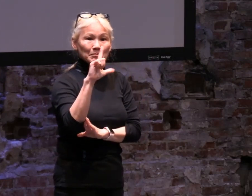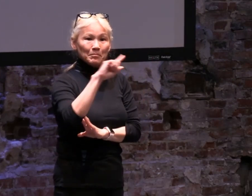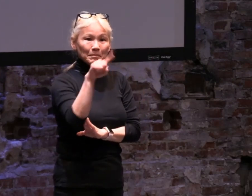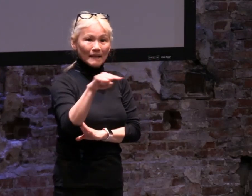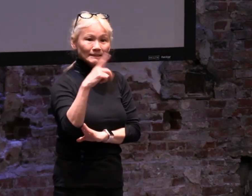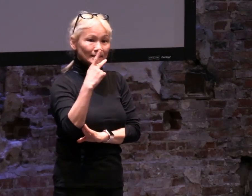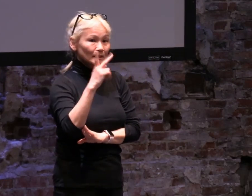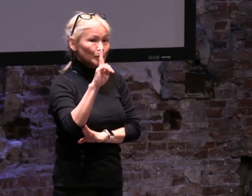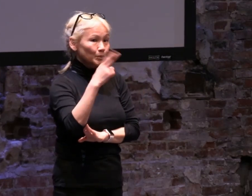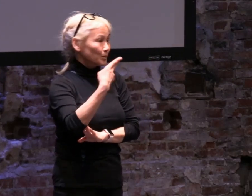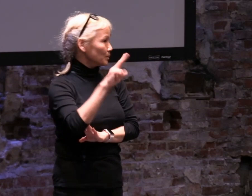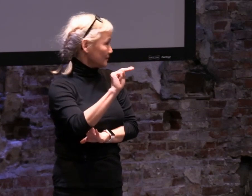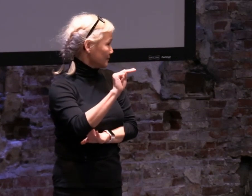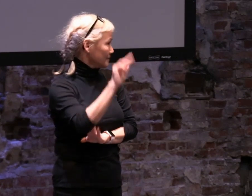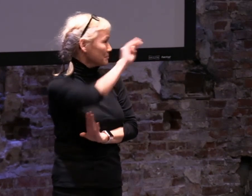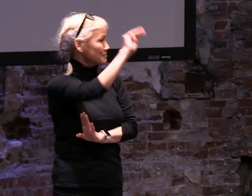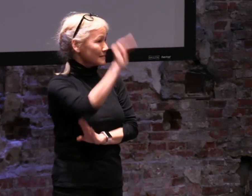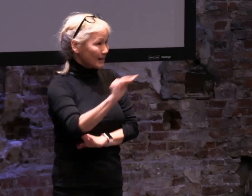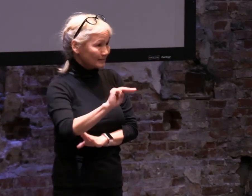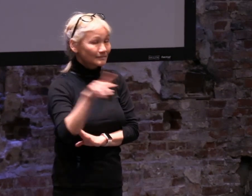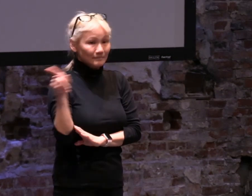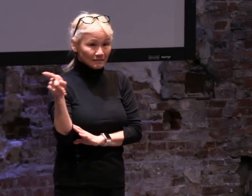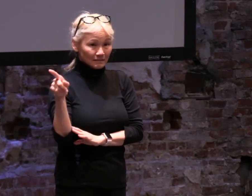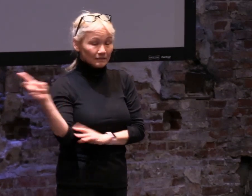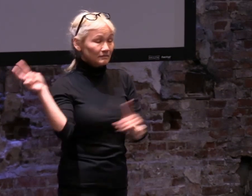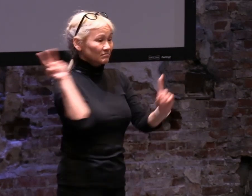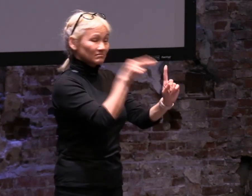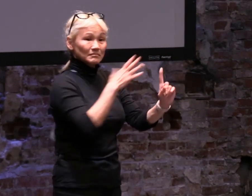school, I remember Eric Malkoons